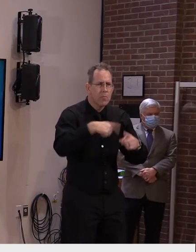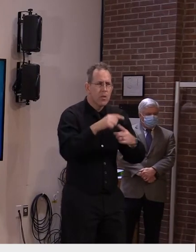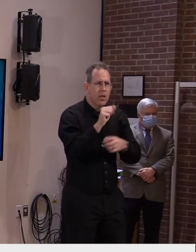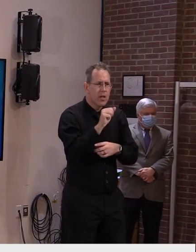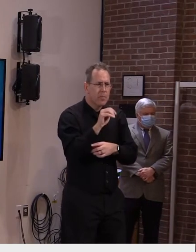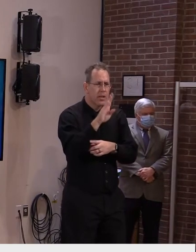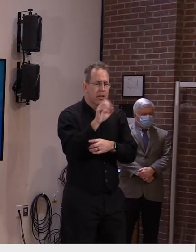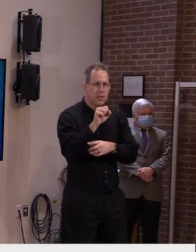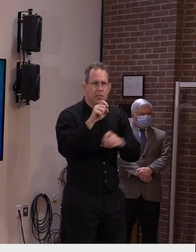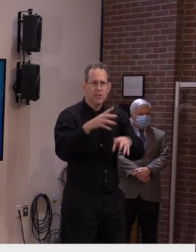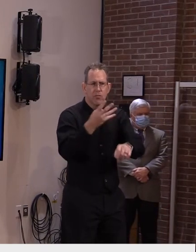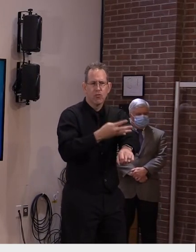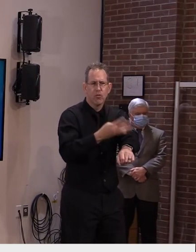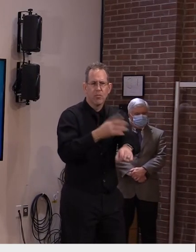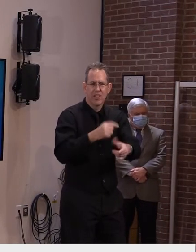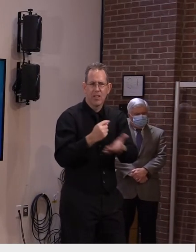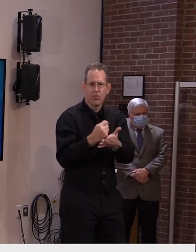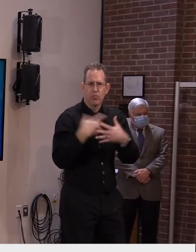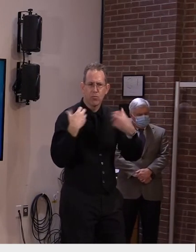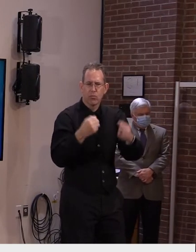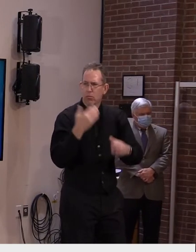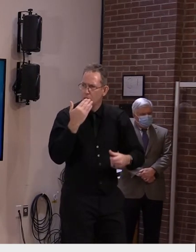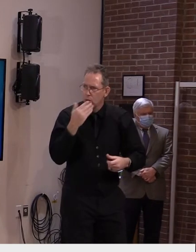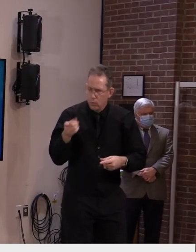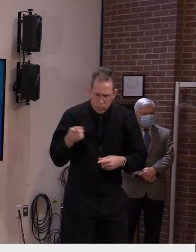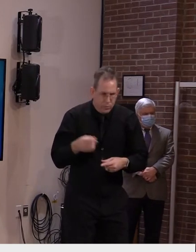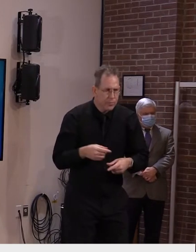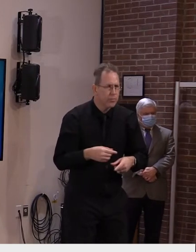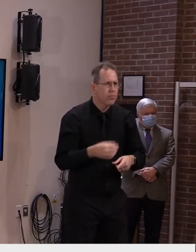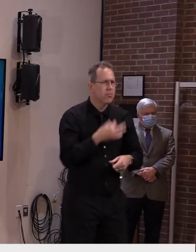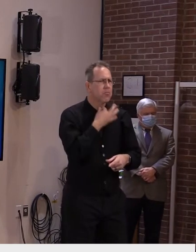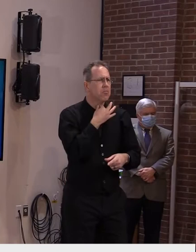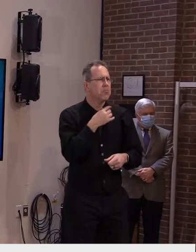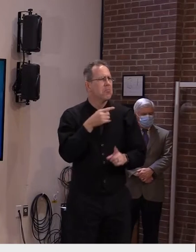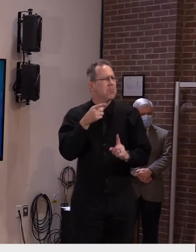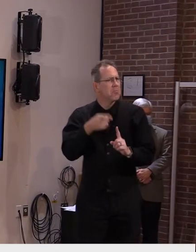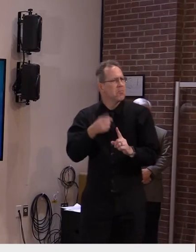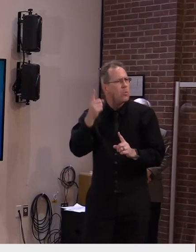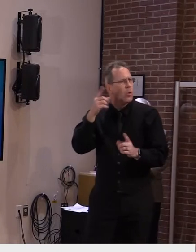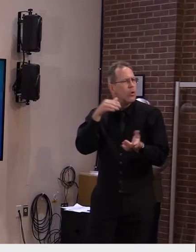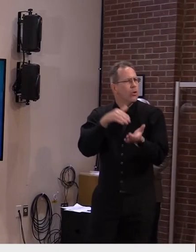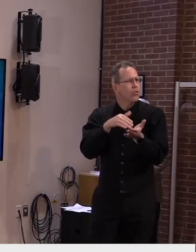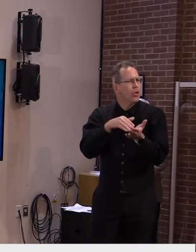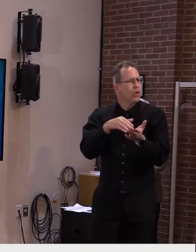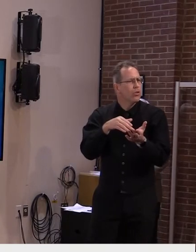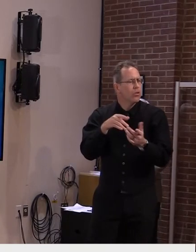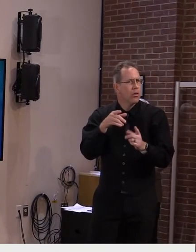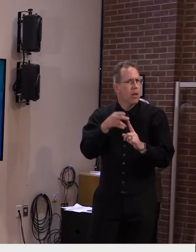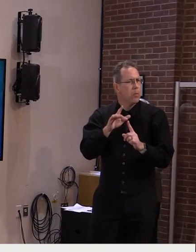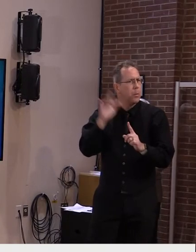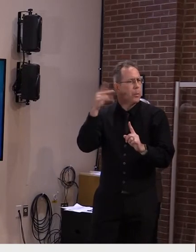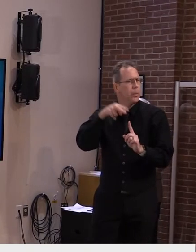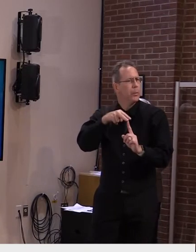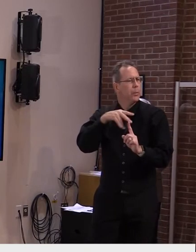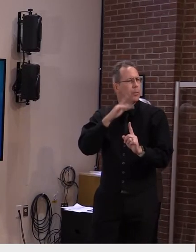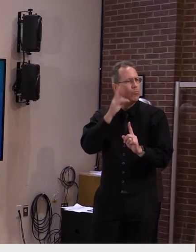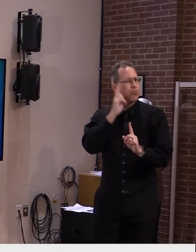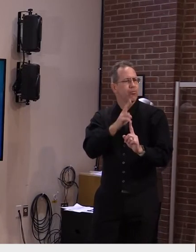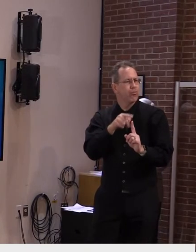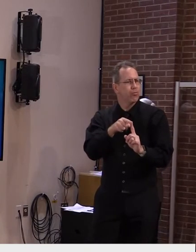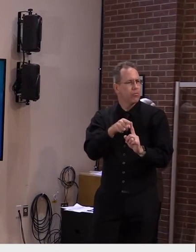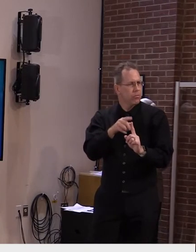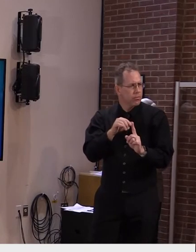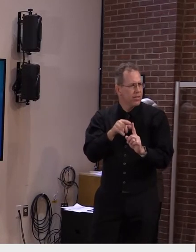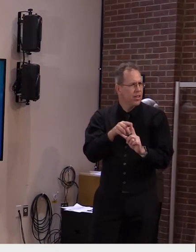very well-known doctor ask me yesterday, is the state keeping track of